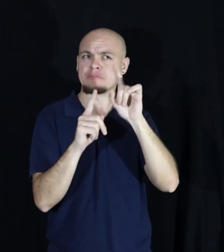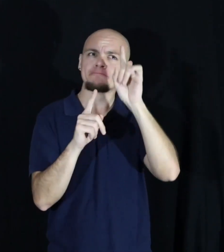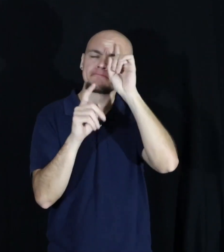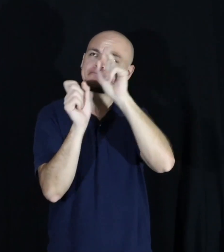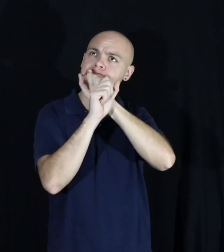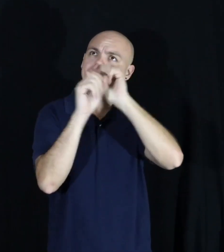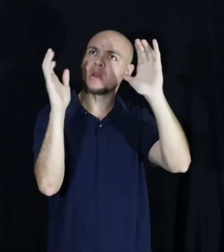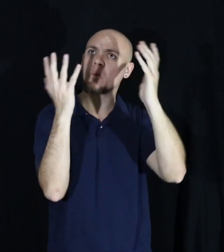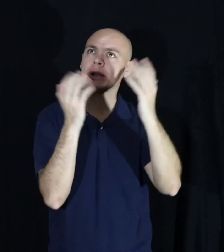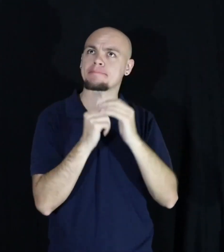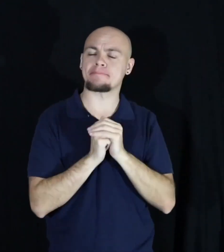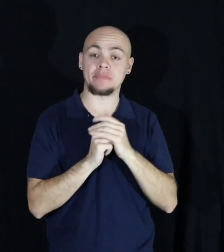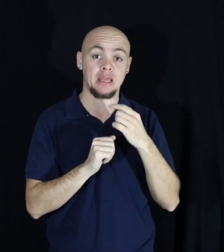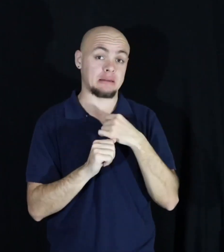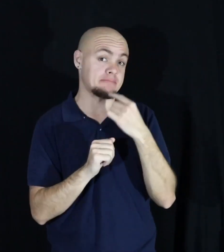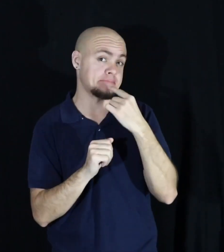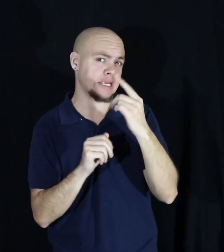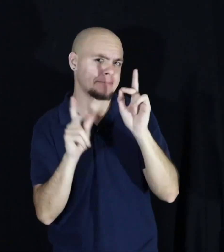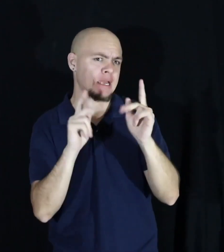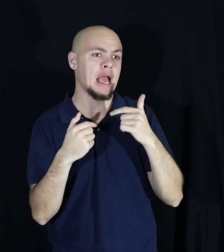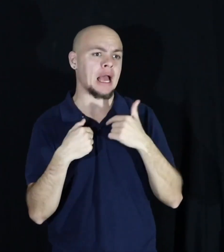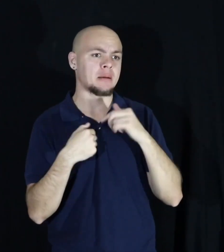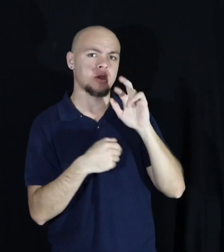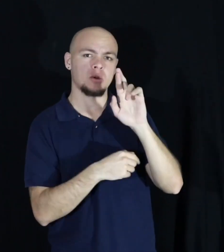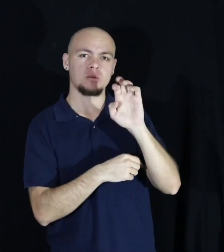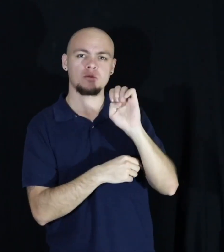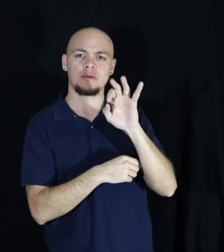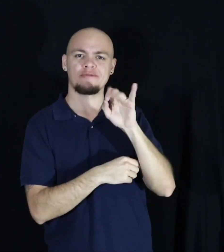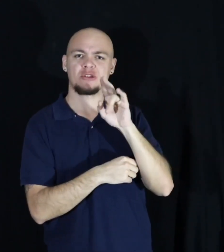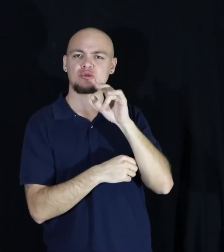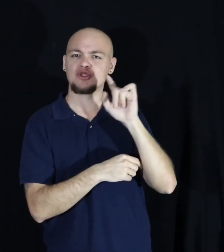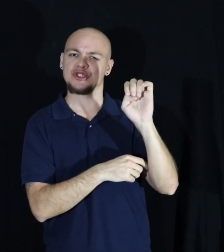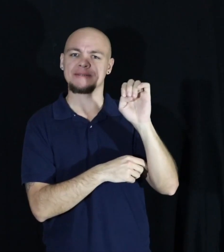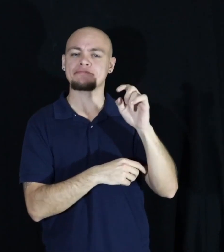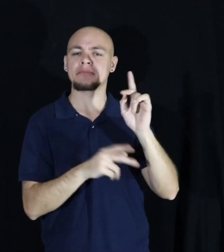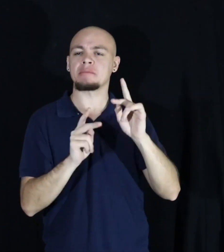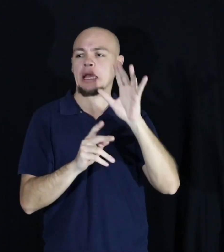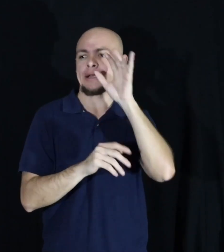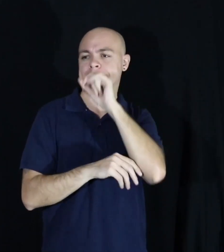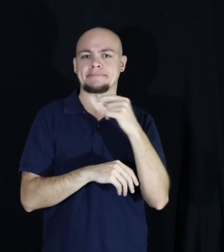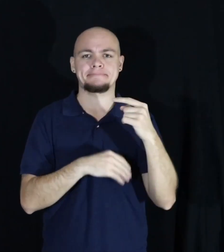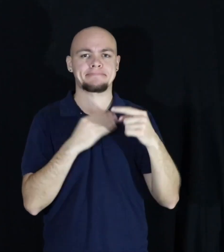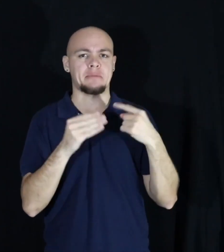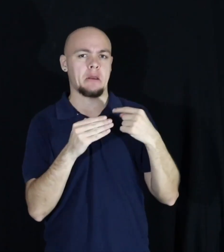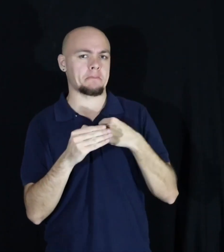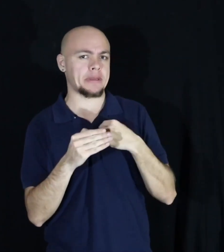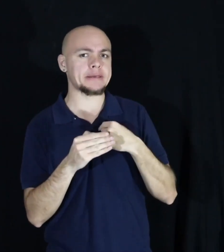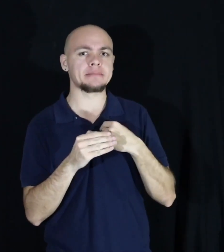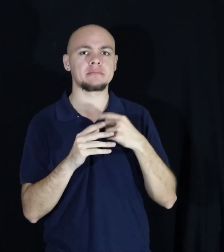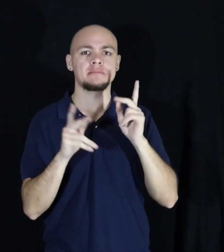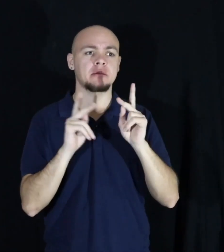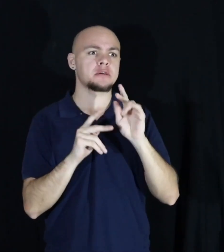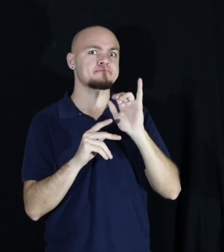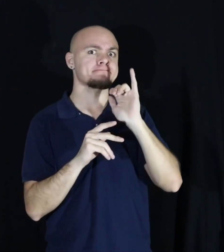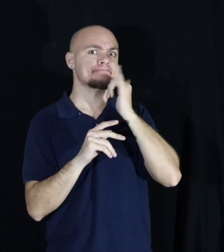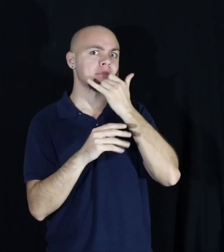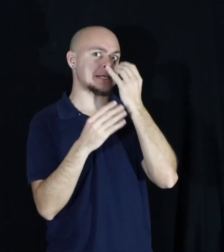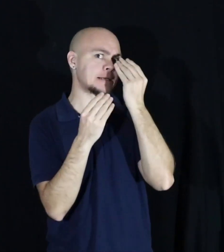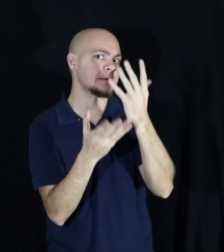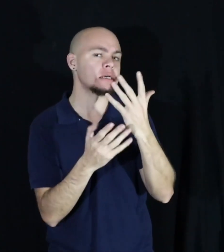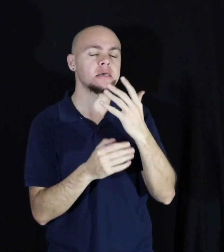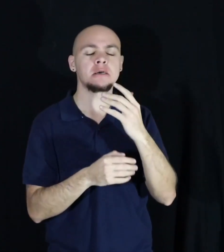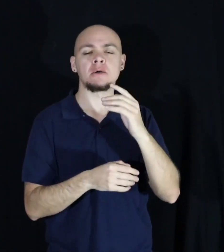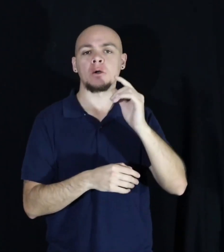When I tell people I am a refugee, people make assumptions. Sometimes people are misinformed or